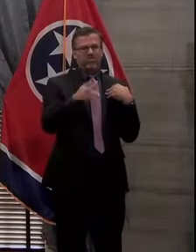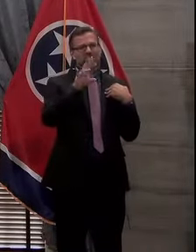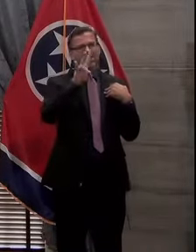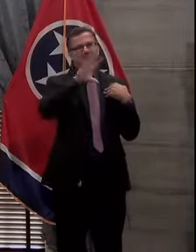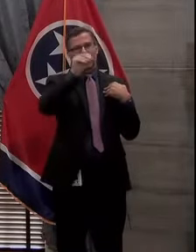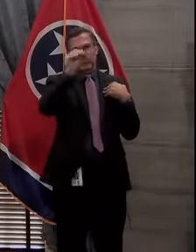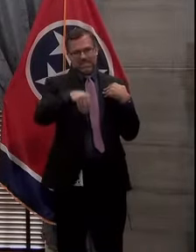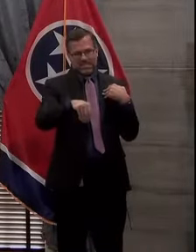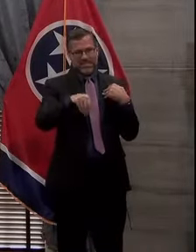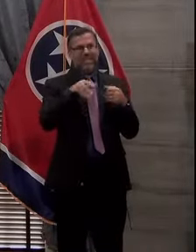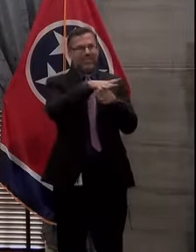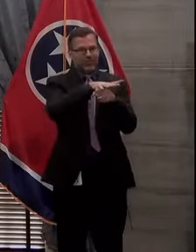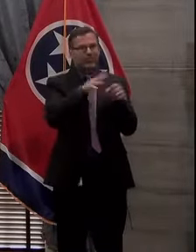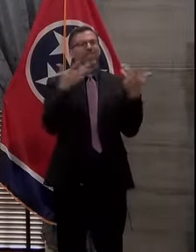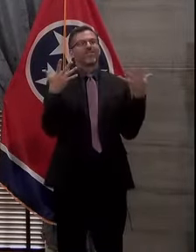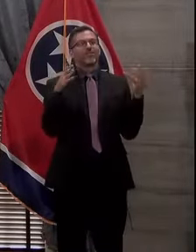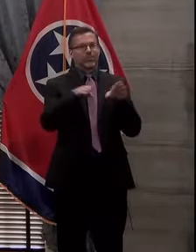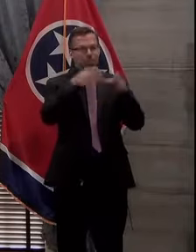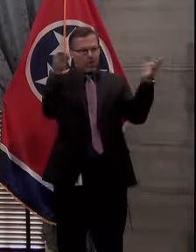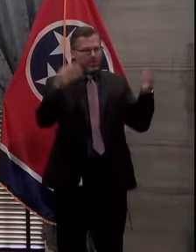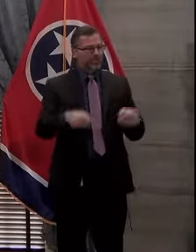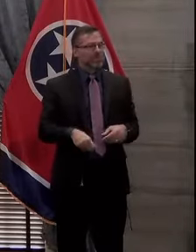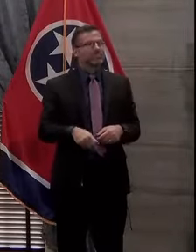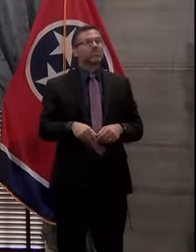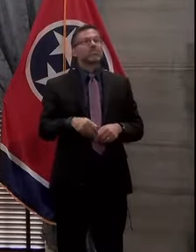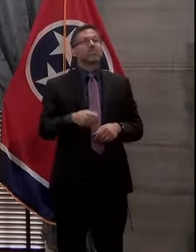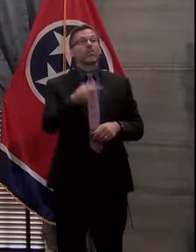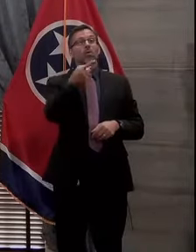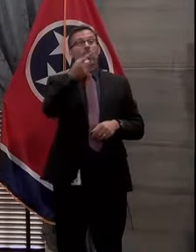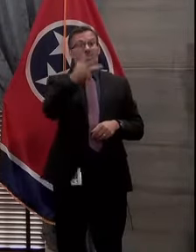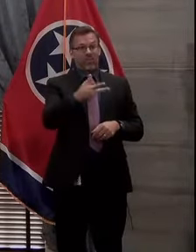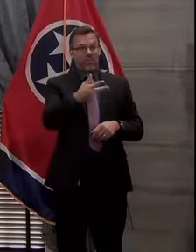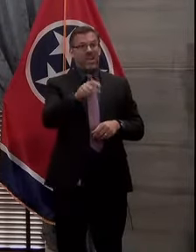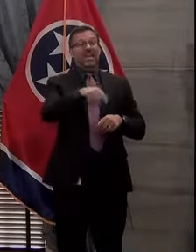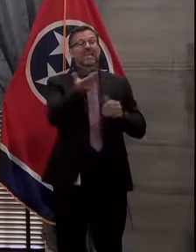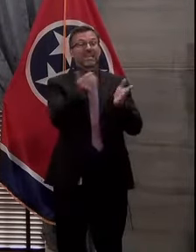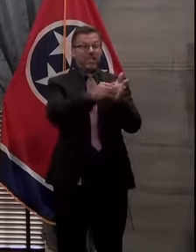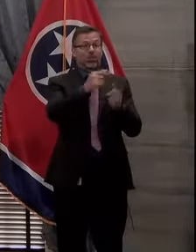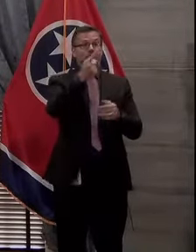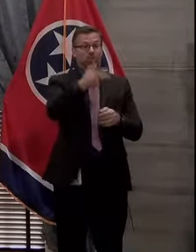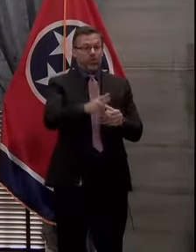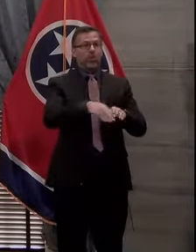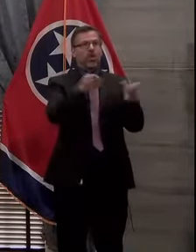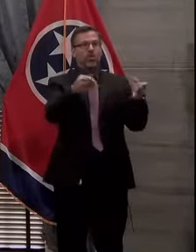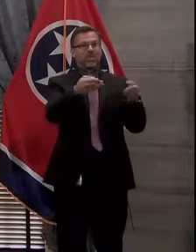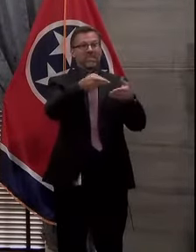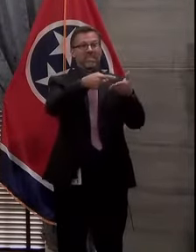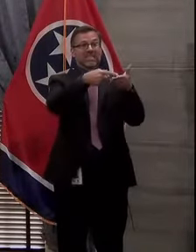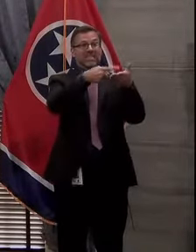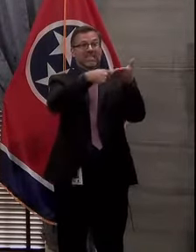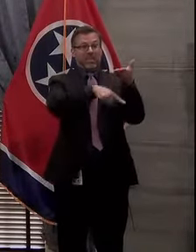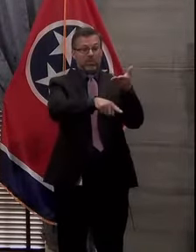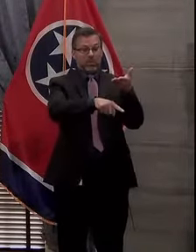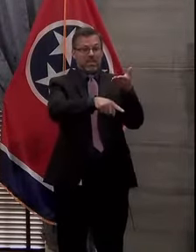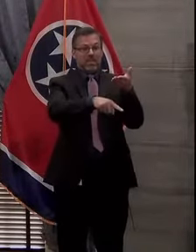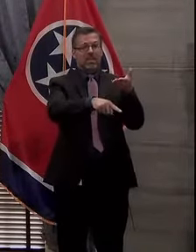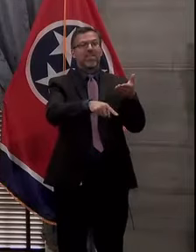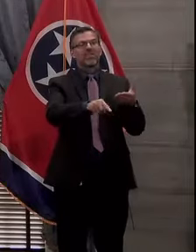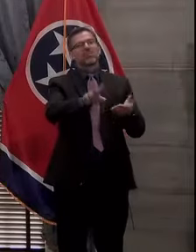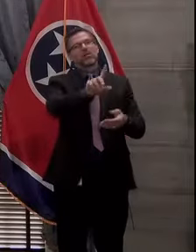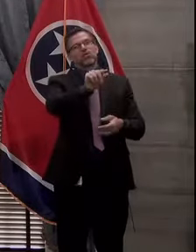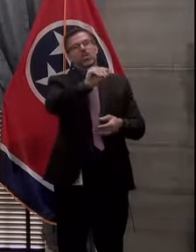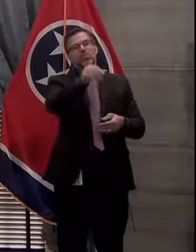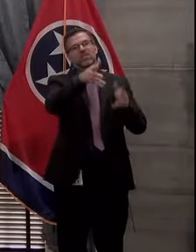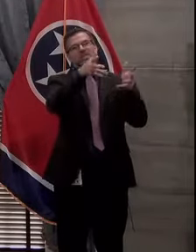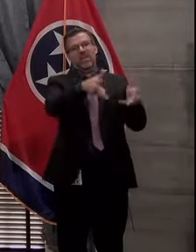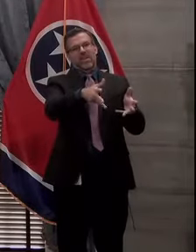who have opened. We'll have another third of districts that will open next week, and about 20% that will open over the last 2 weeks of